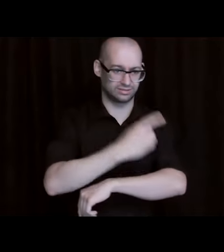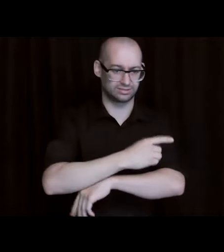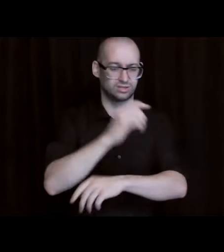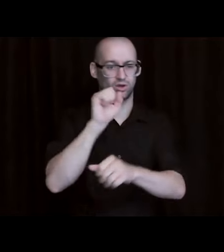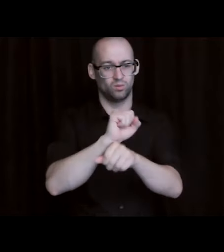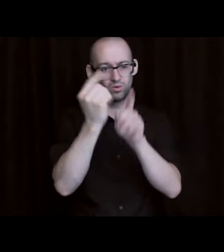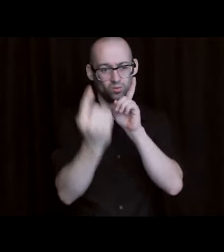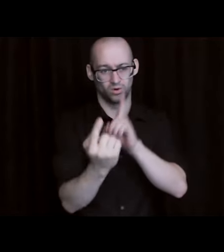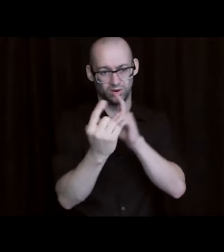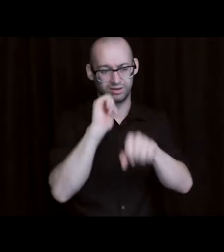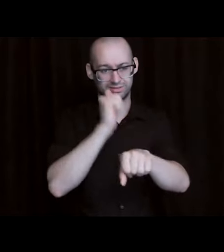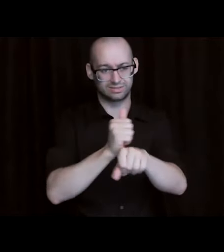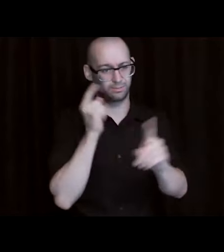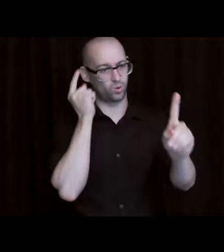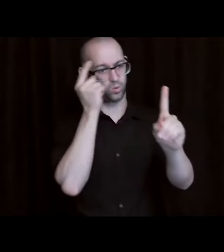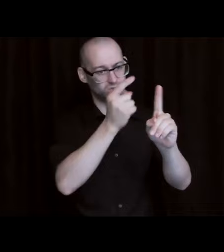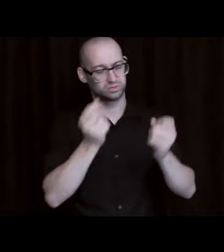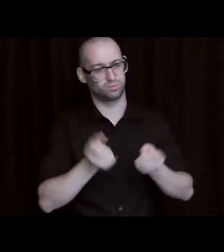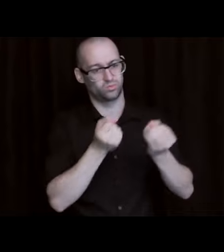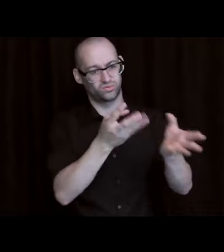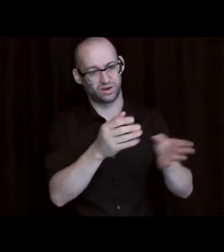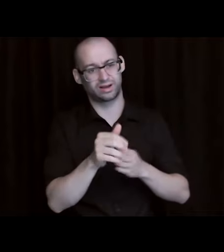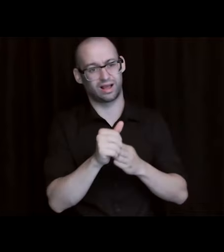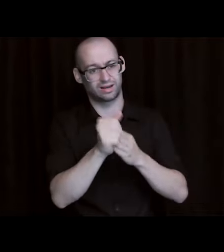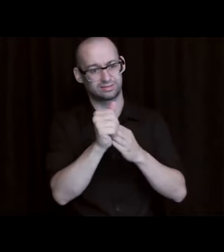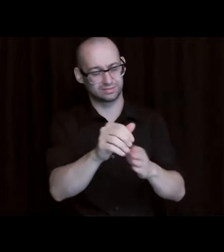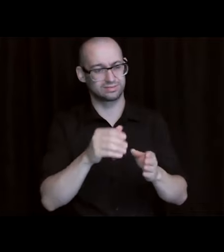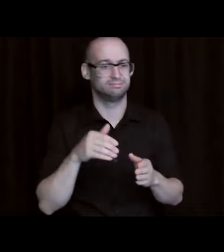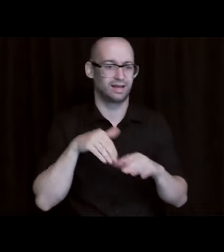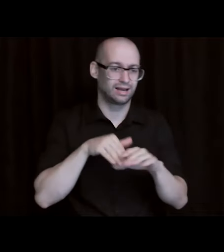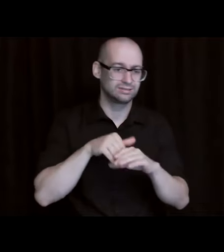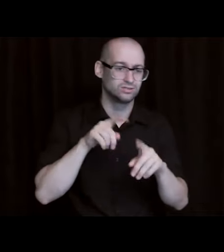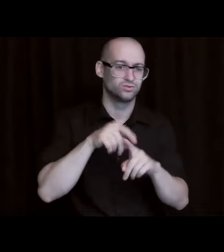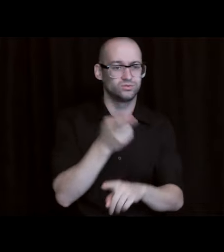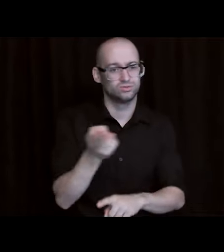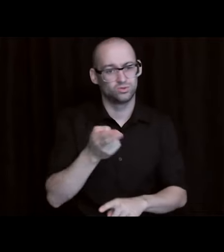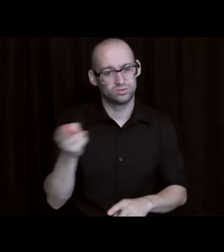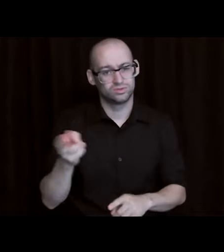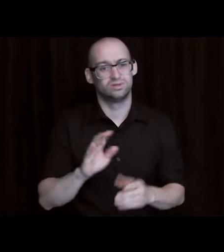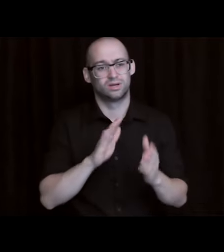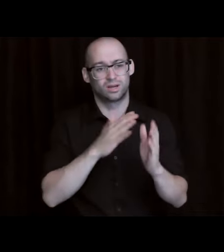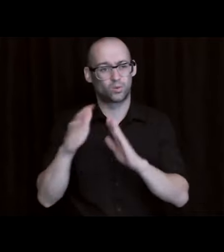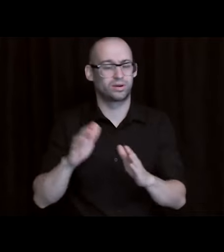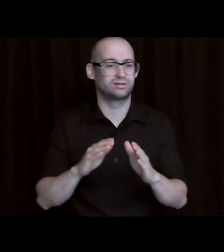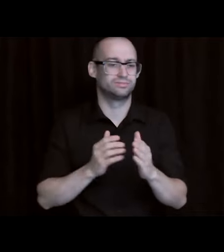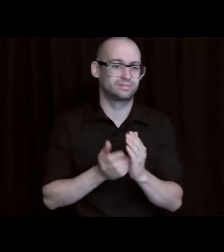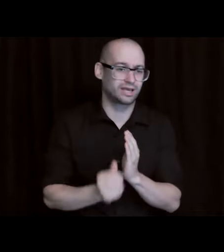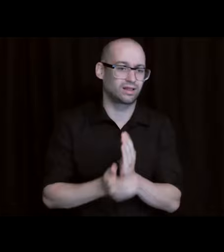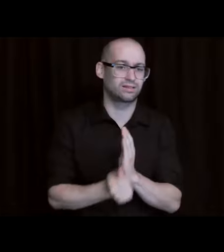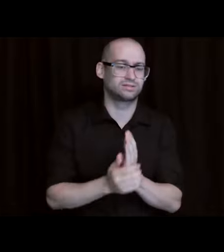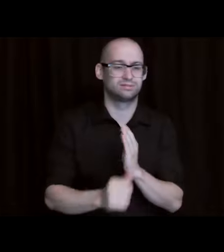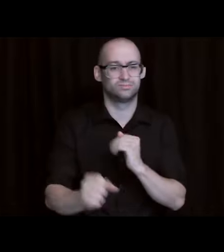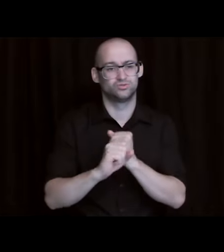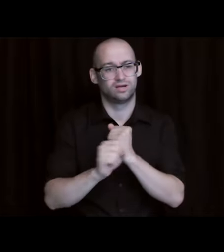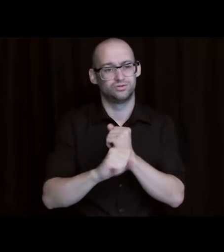set goals, provide guidance and support, access to resources, and developing skills or strategies to meet those goals.